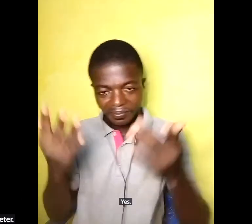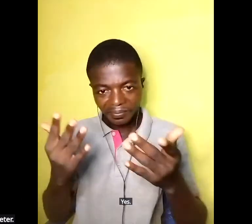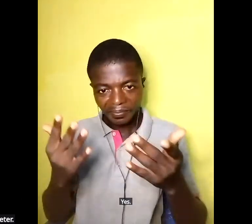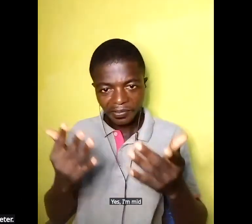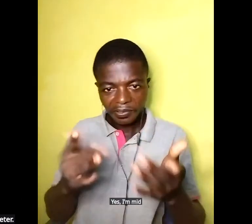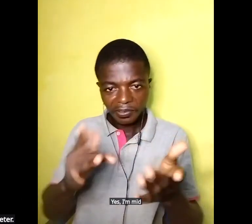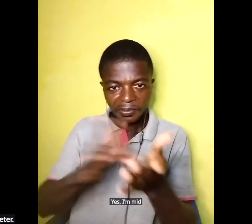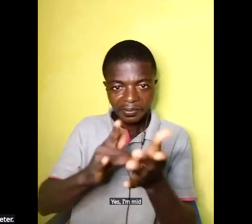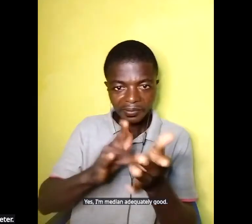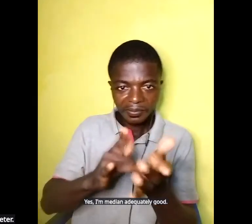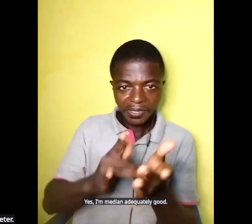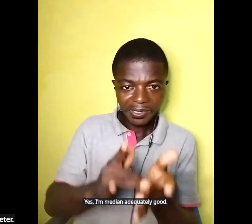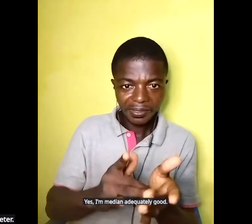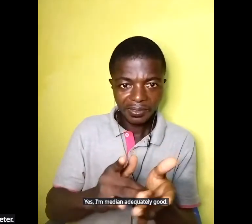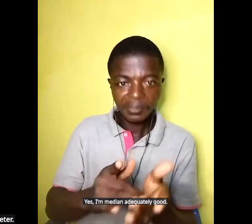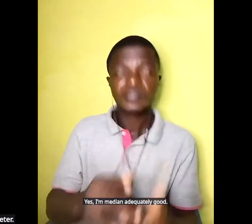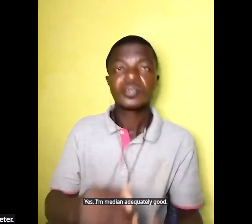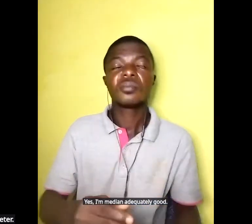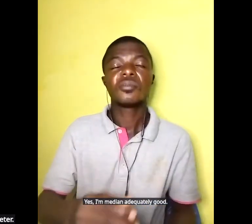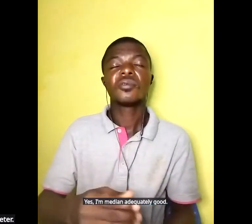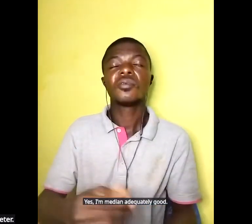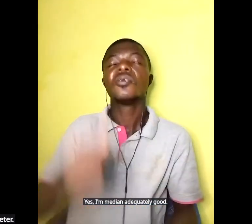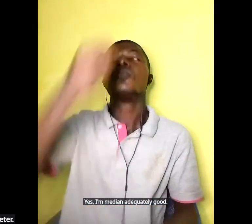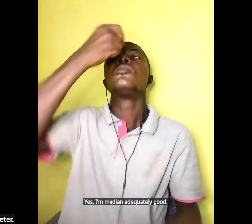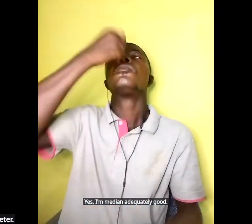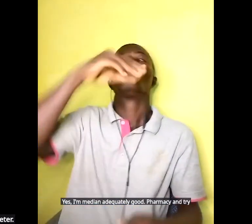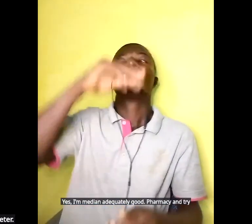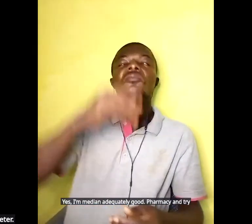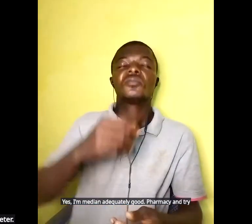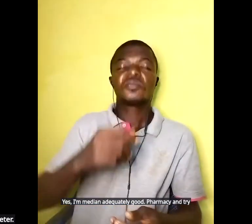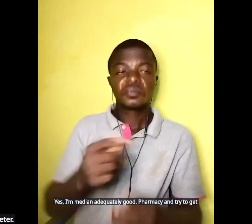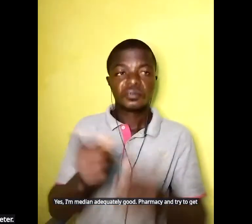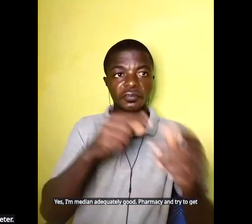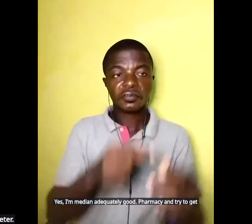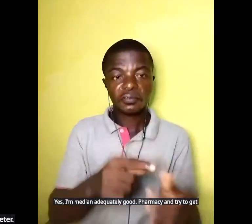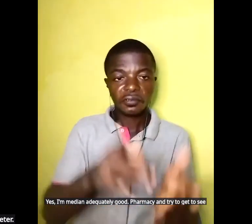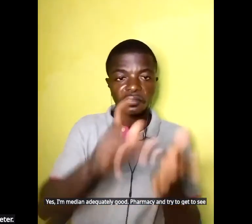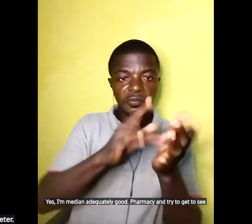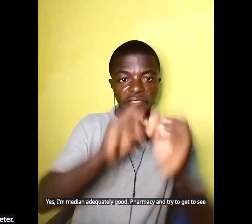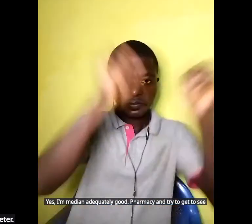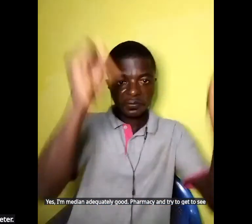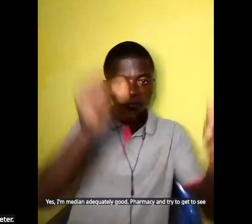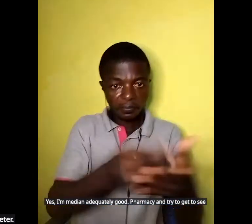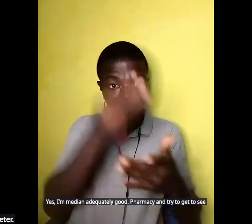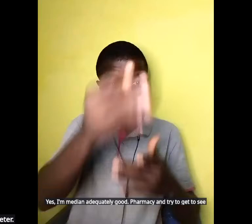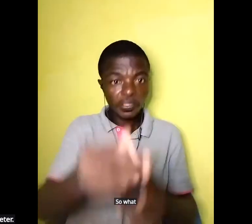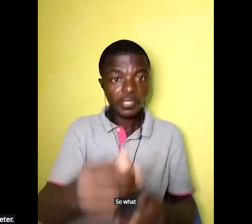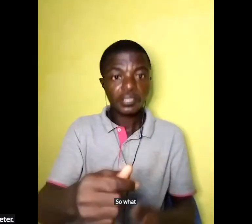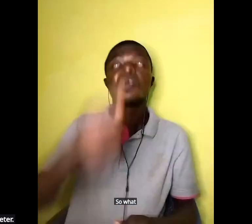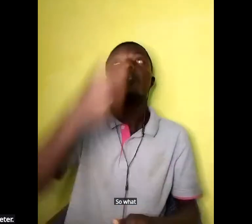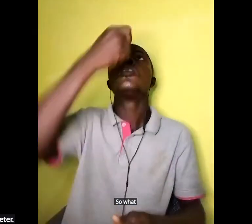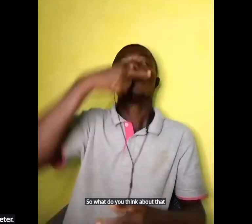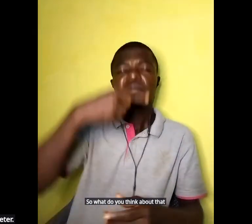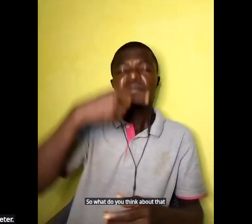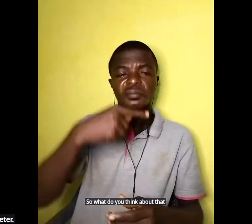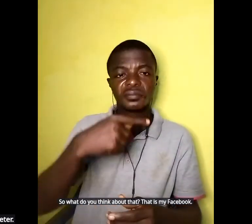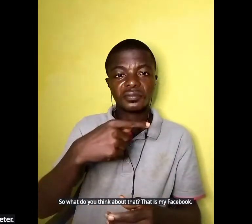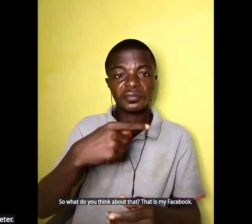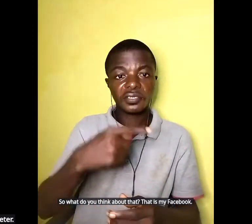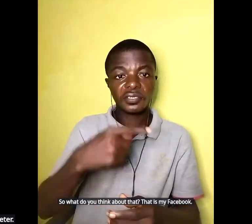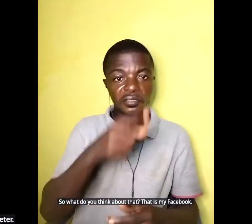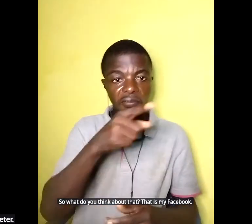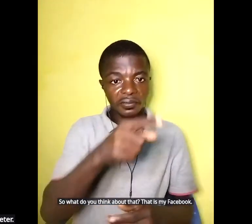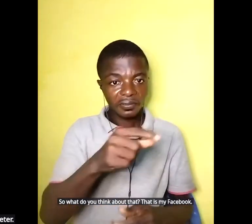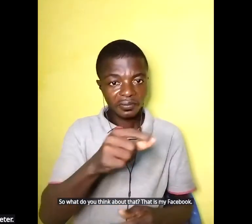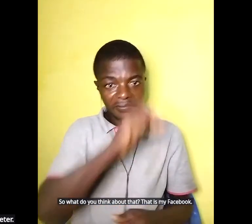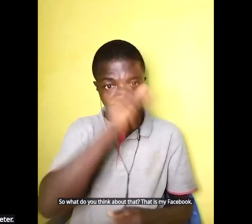they quickly go to the pharmacy and try to get to see if they can get some. So what do you think about that? That is my first question.